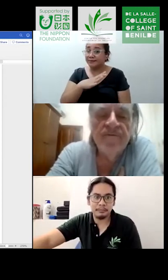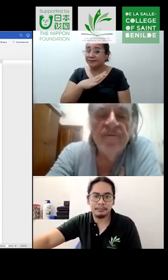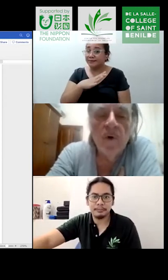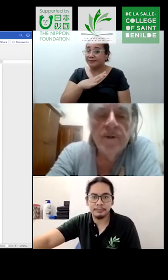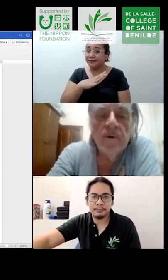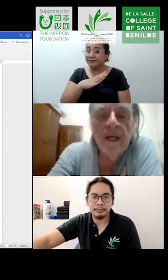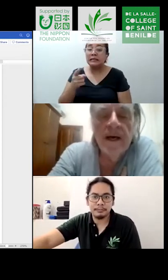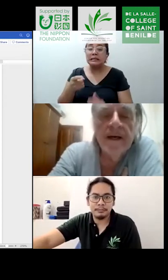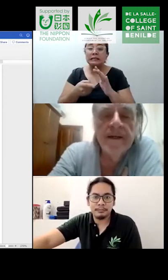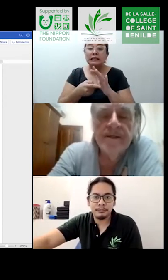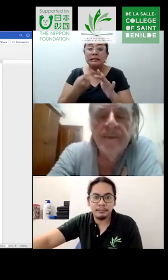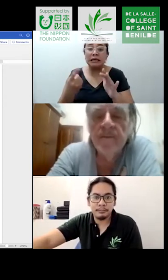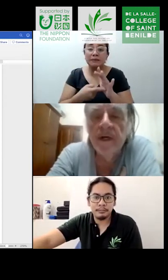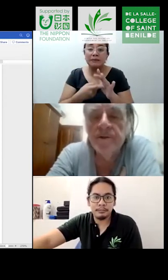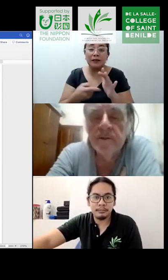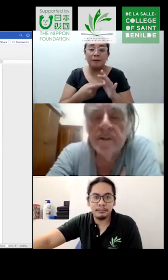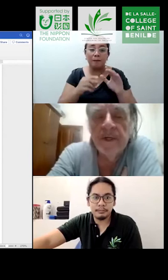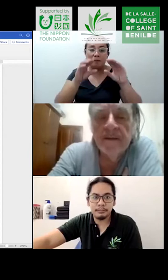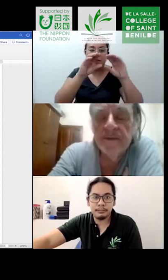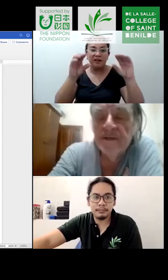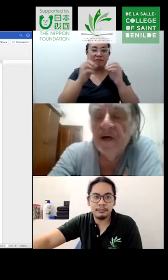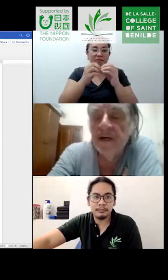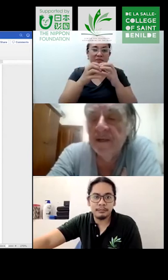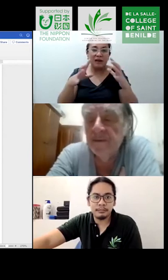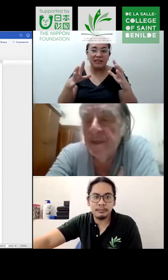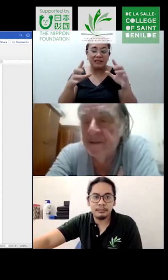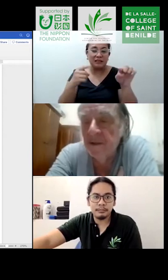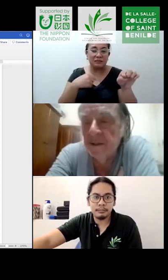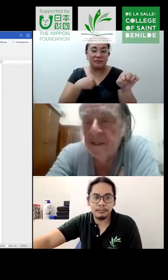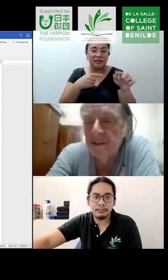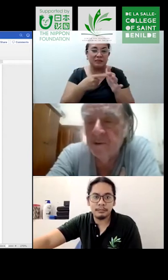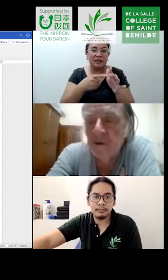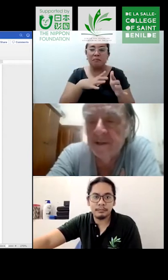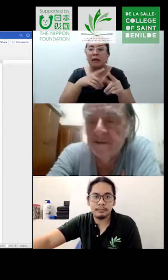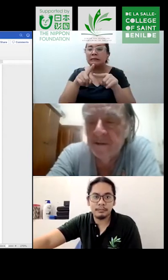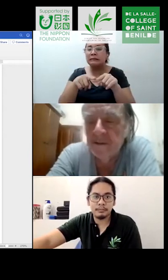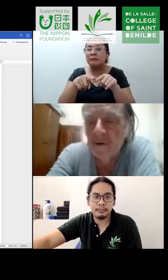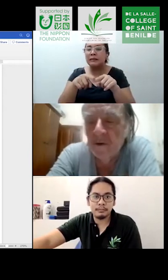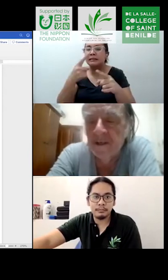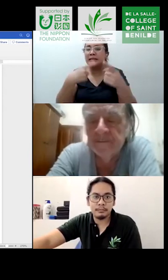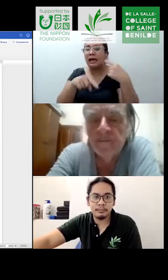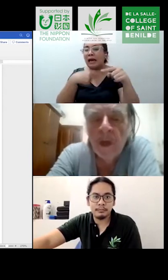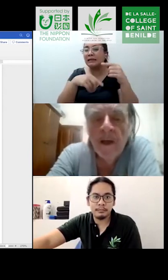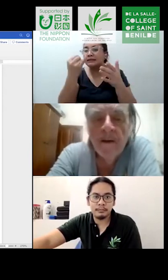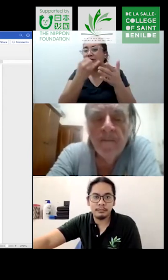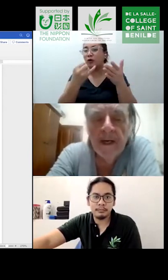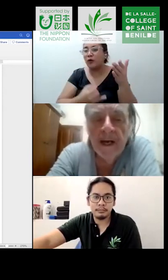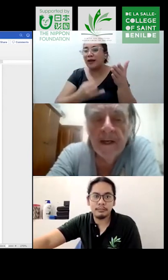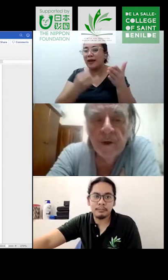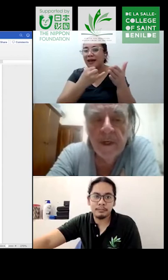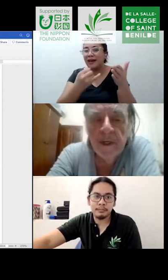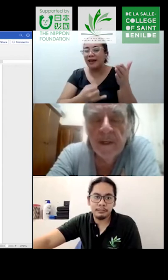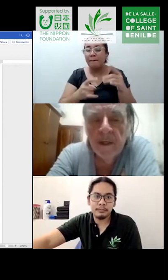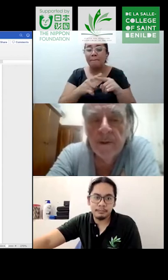Sometimes four to a line is a bit much. Sometimes it's fine. It depends on the sign drawings. So, but